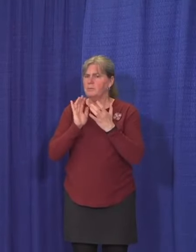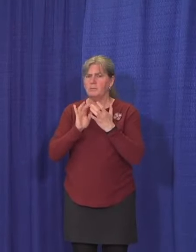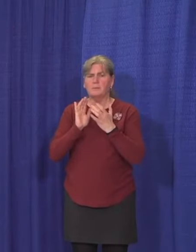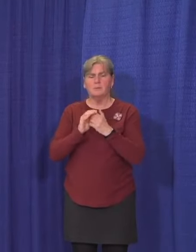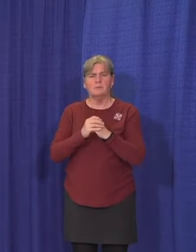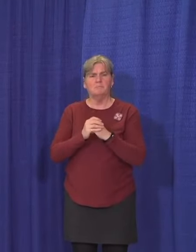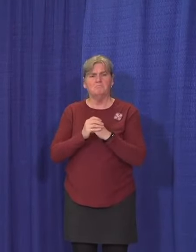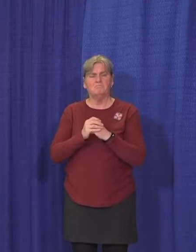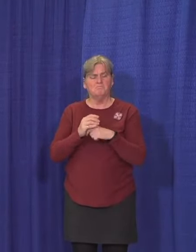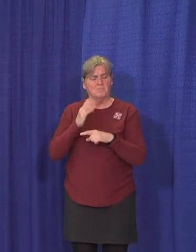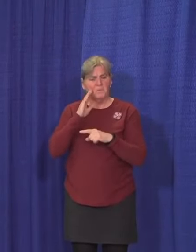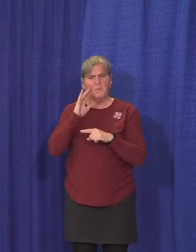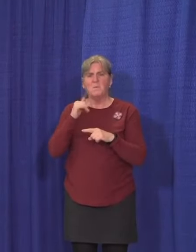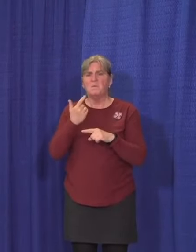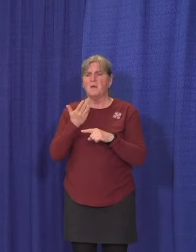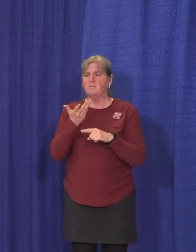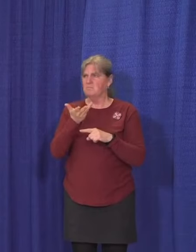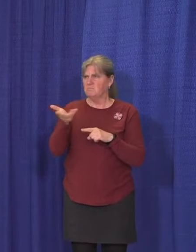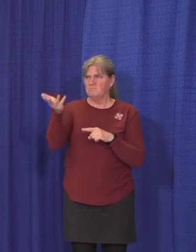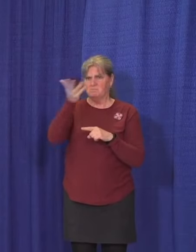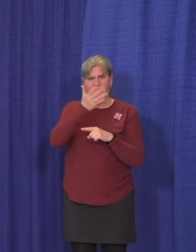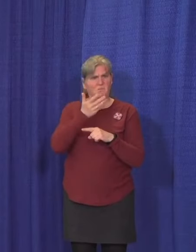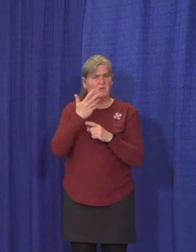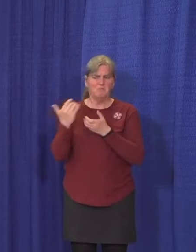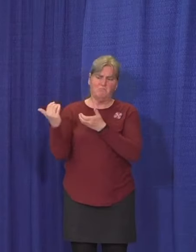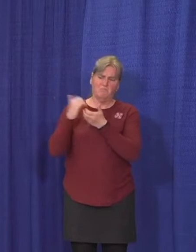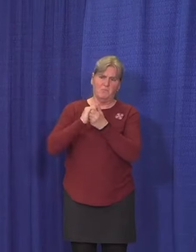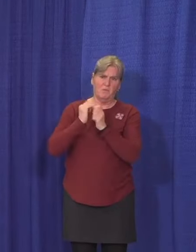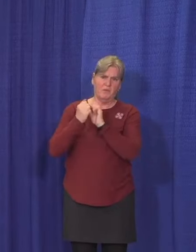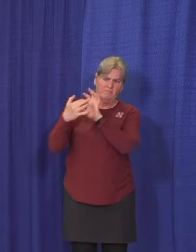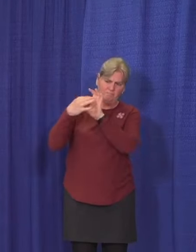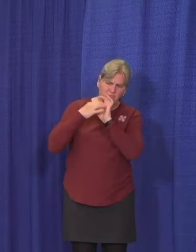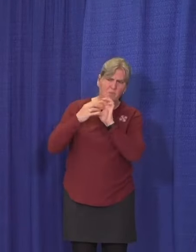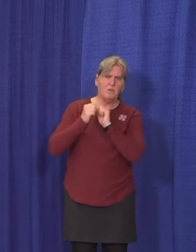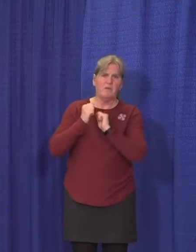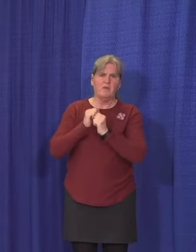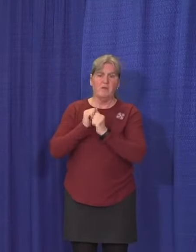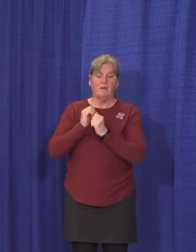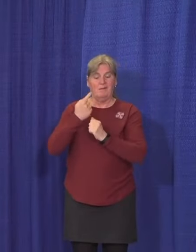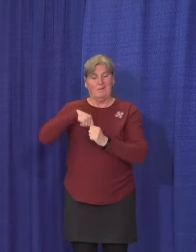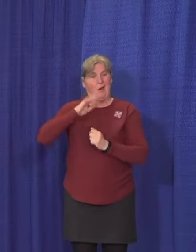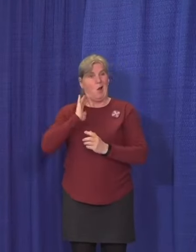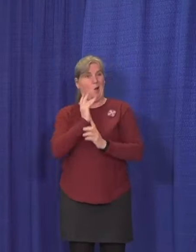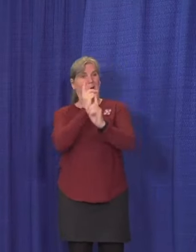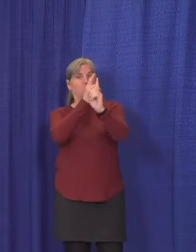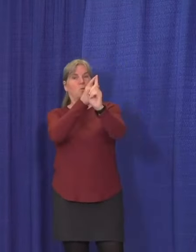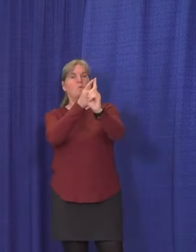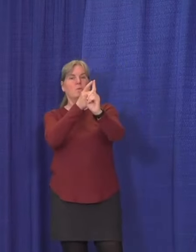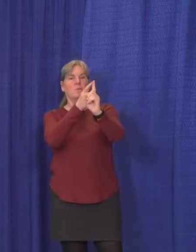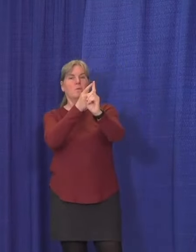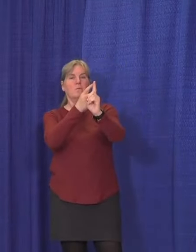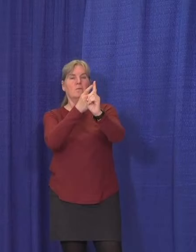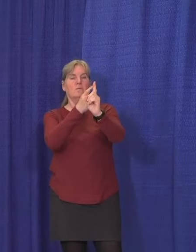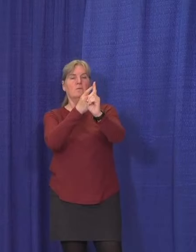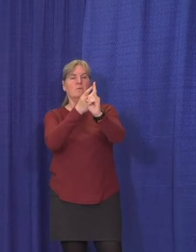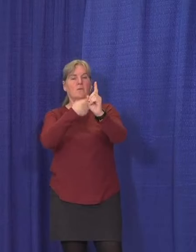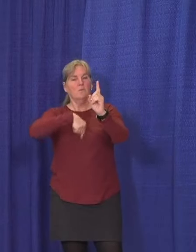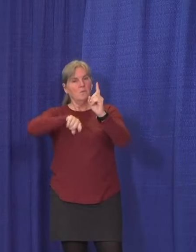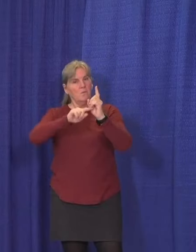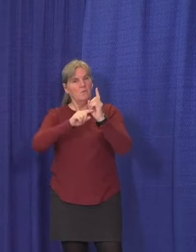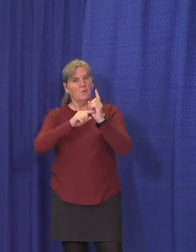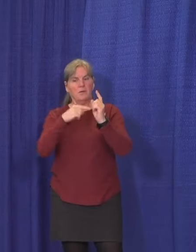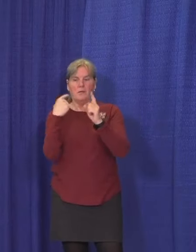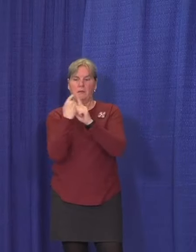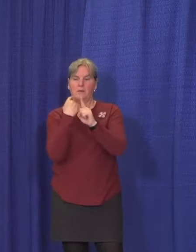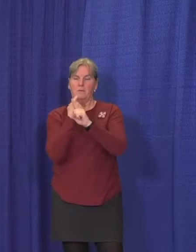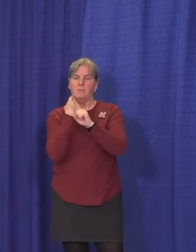whatsoever, and they are very engaged with us, and our goal is to make sure that we are doing things